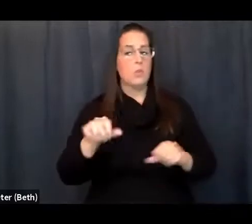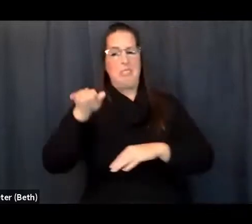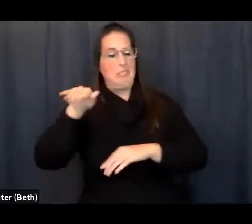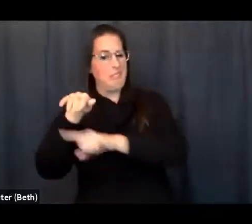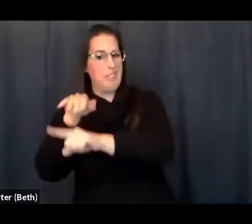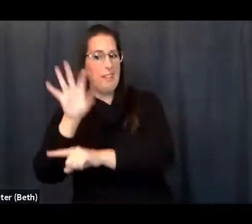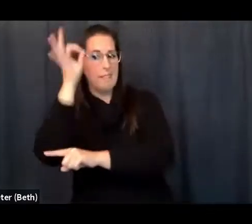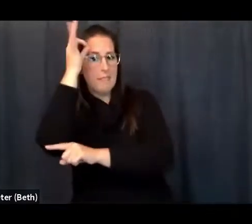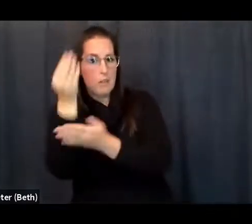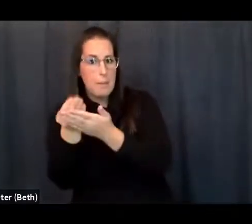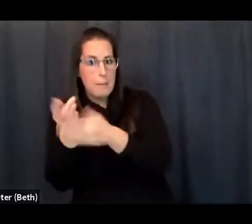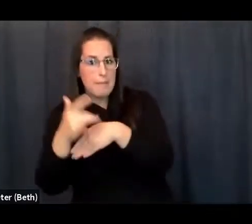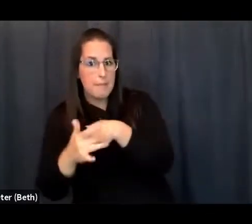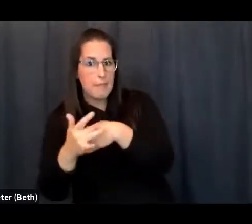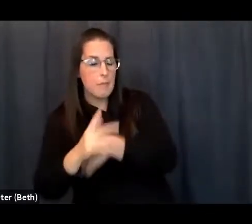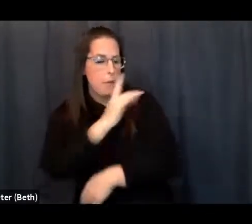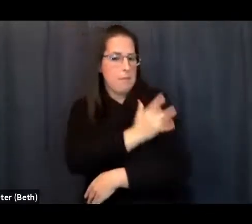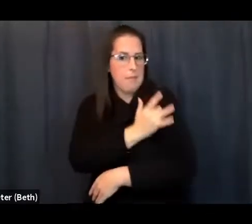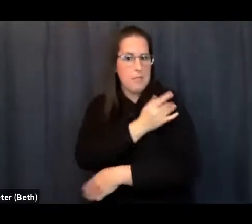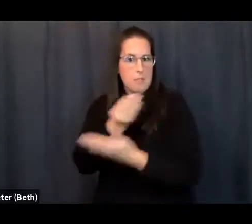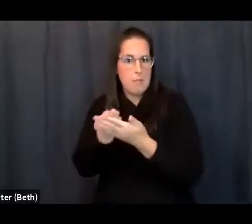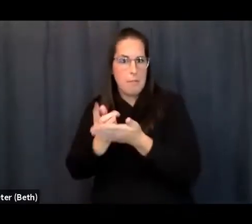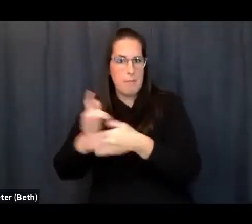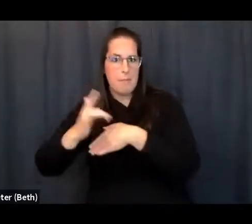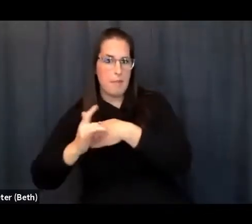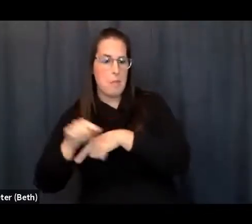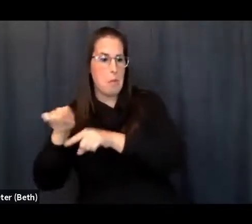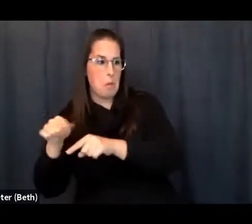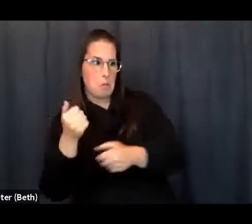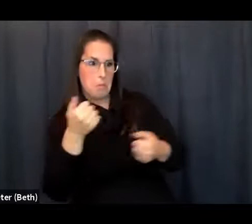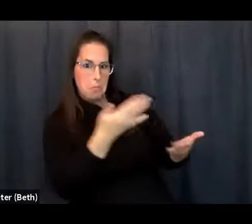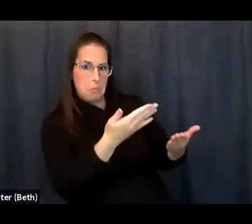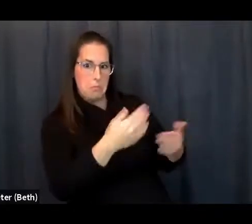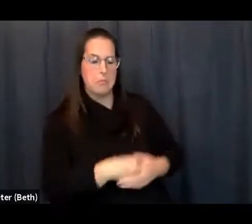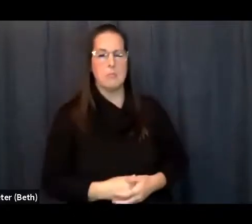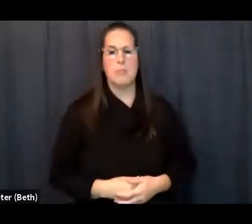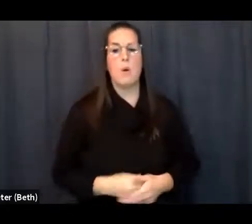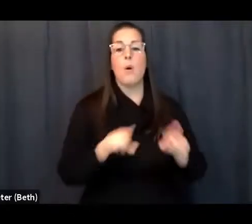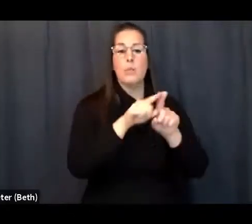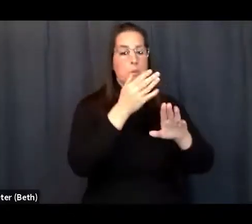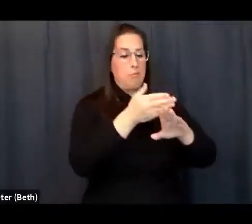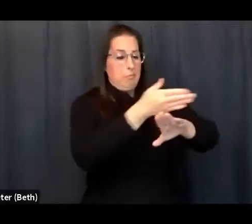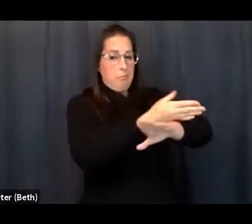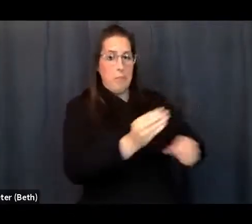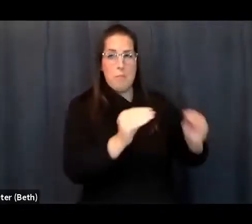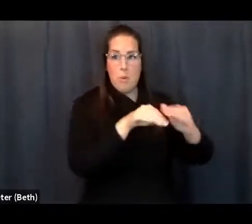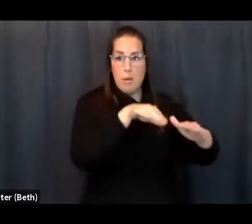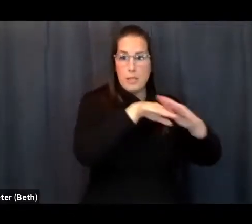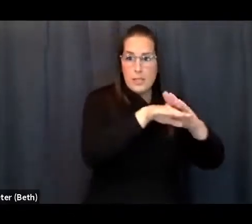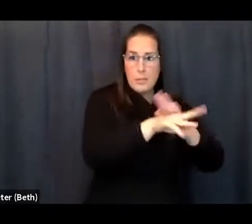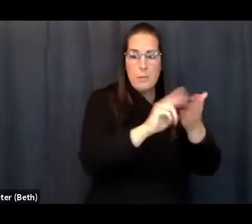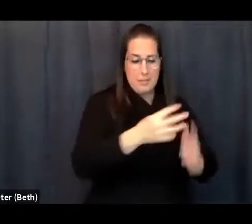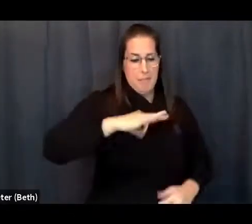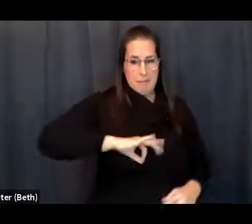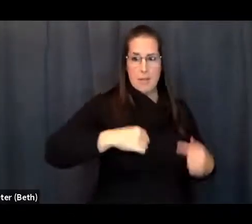provincial grants. Modifications may increase access for more customers and clients. So you show the benefits of